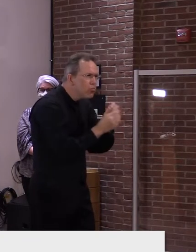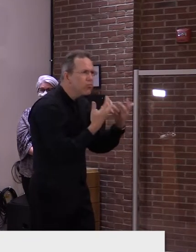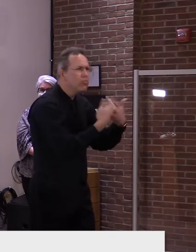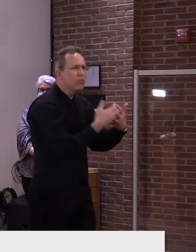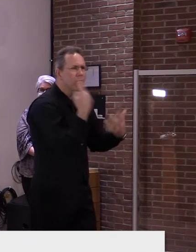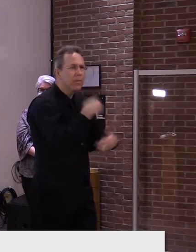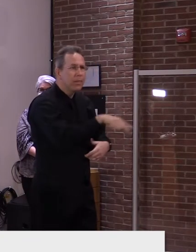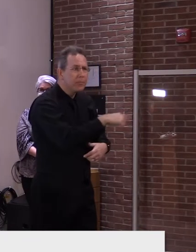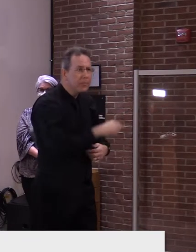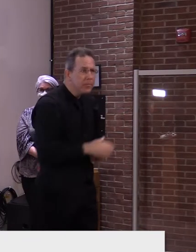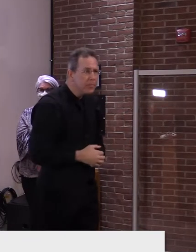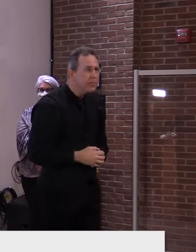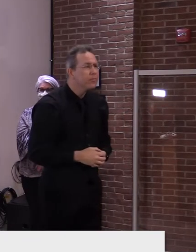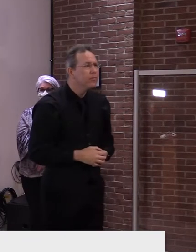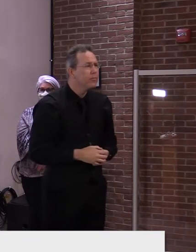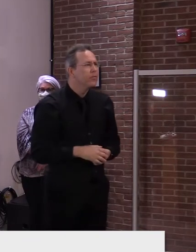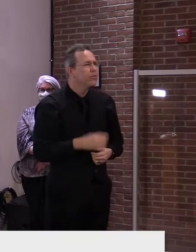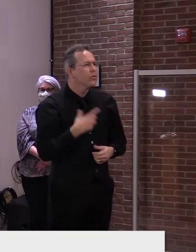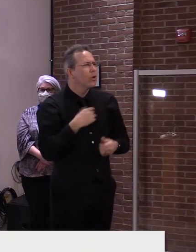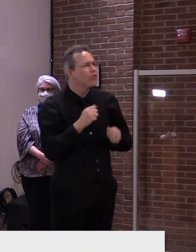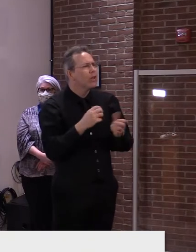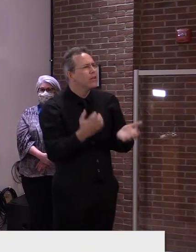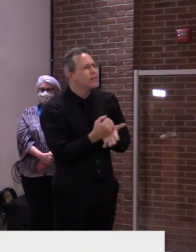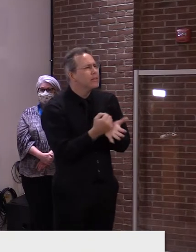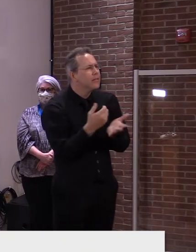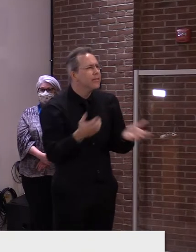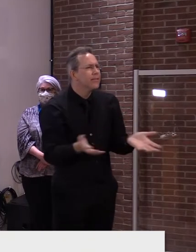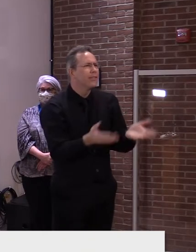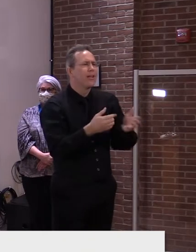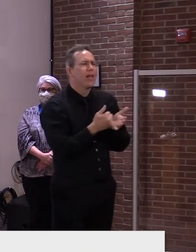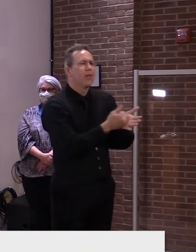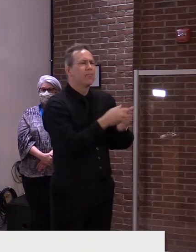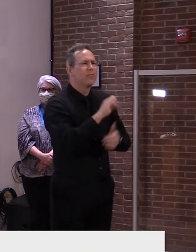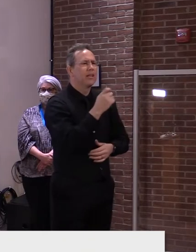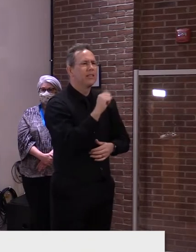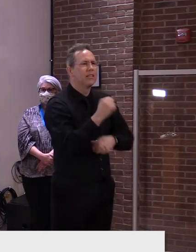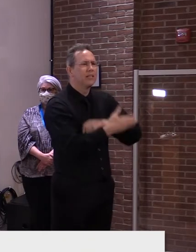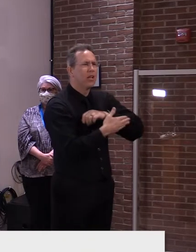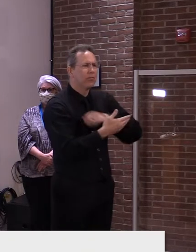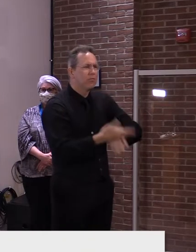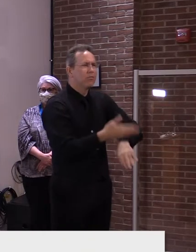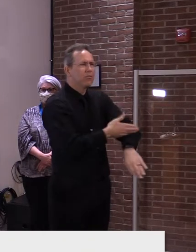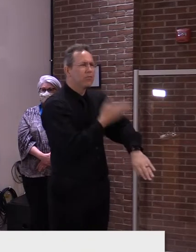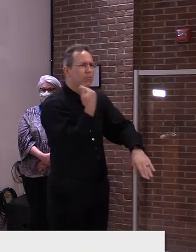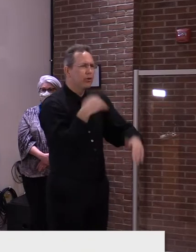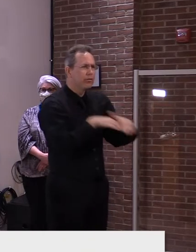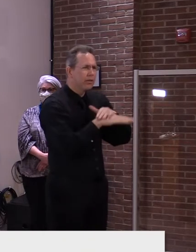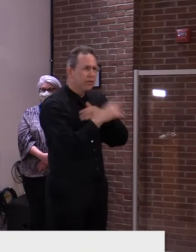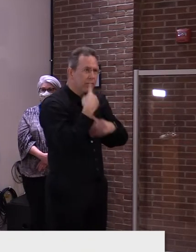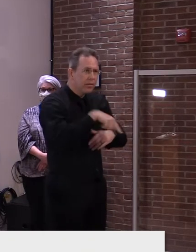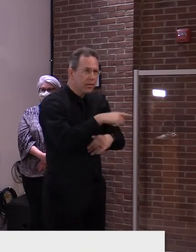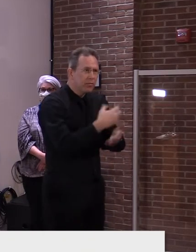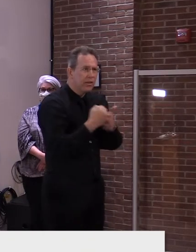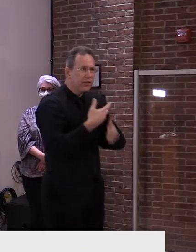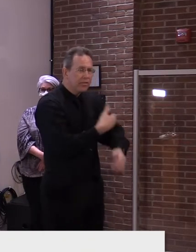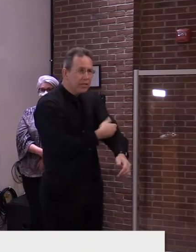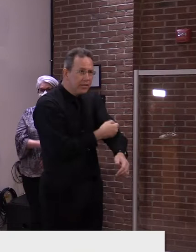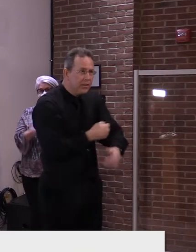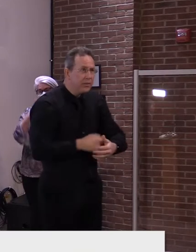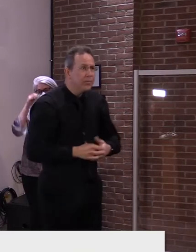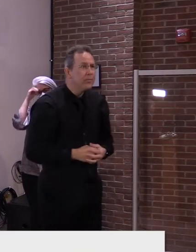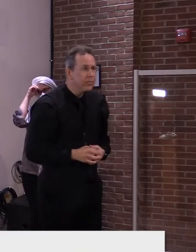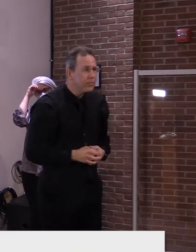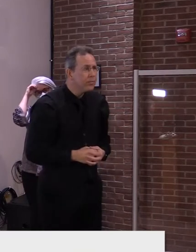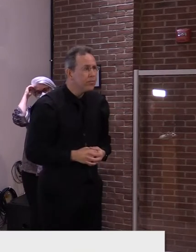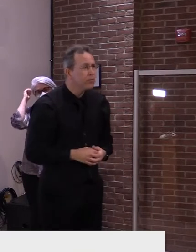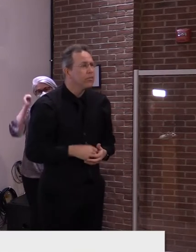redouble our efforts up in Essex County as well. So I think when you, I would hate to have you focus just